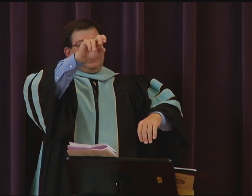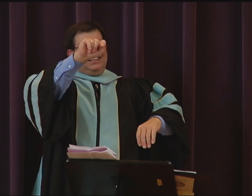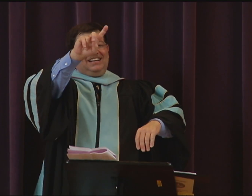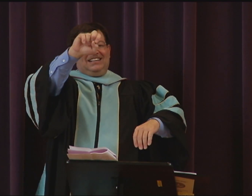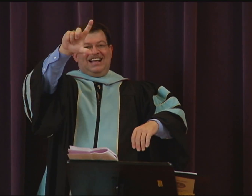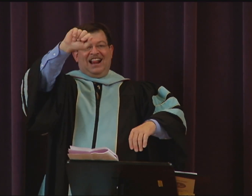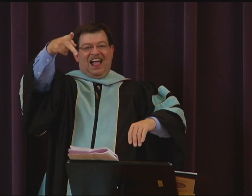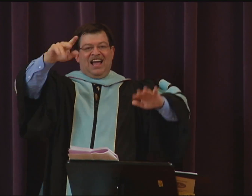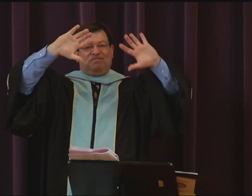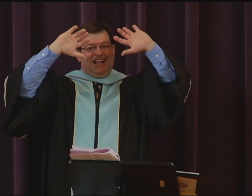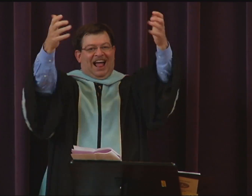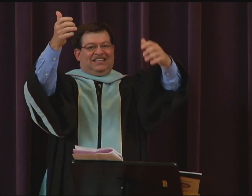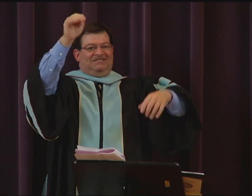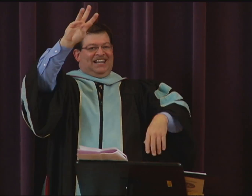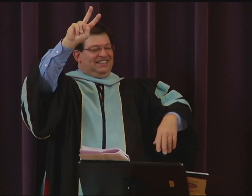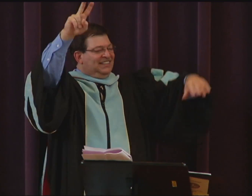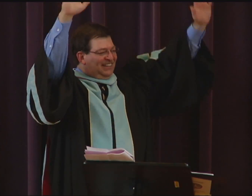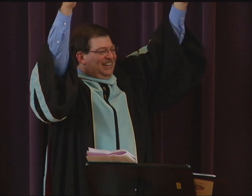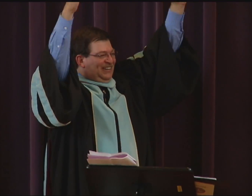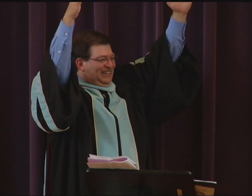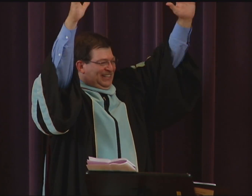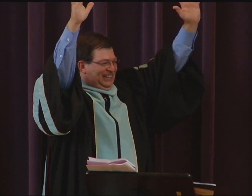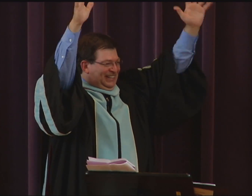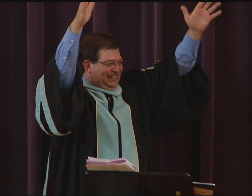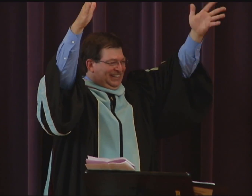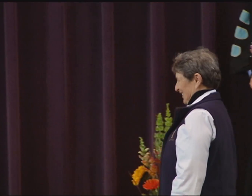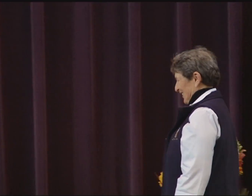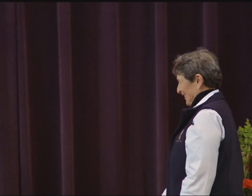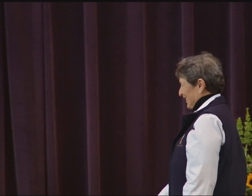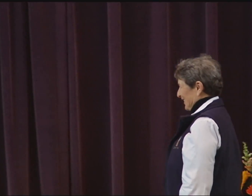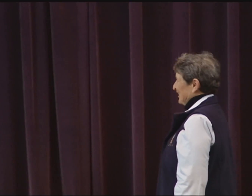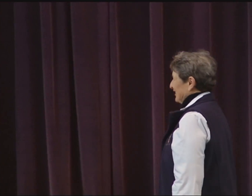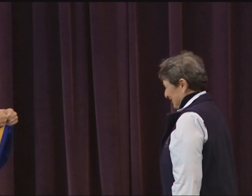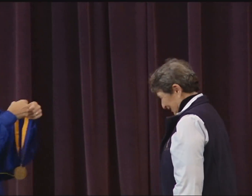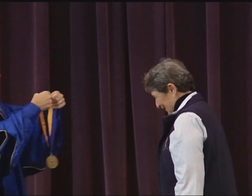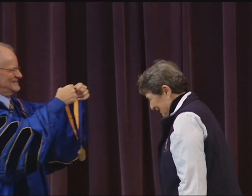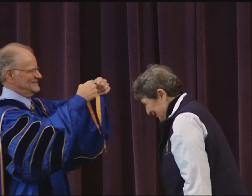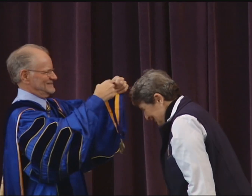Next, Janet S. Delac, class of. Congratulations.